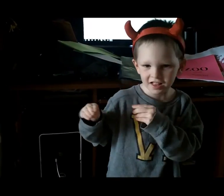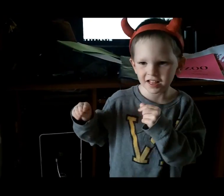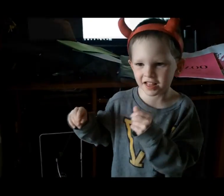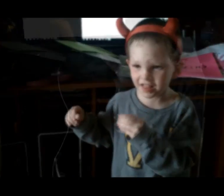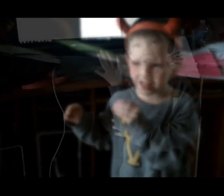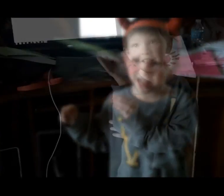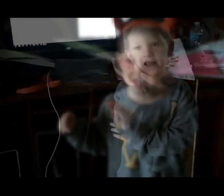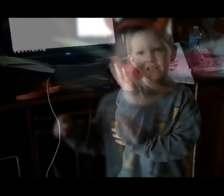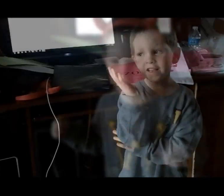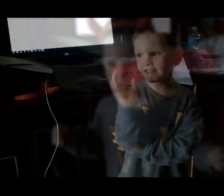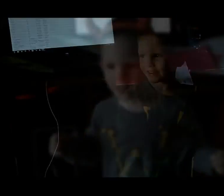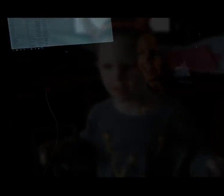Yep, tree. Now,